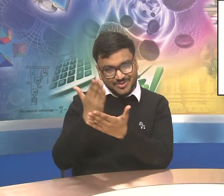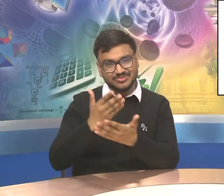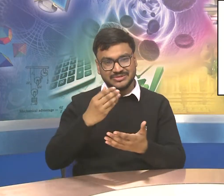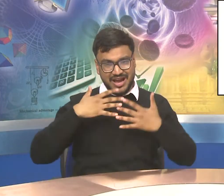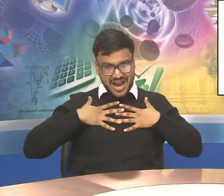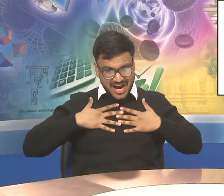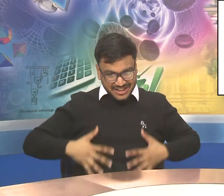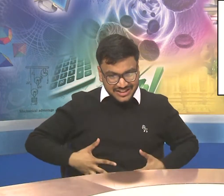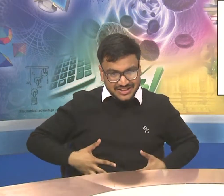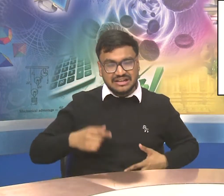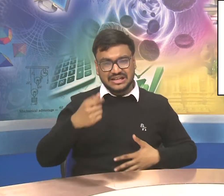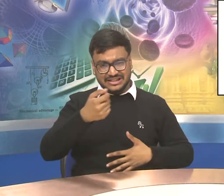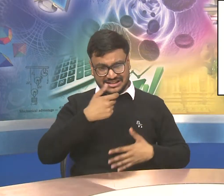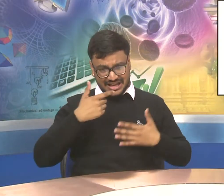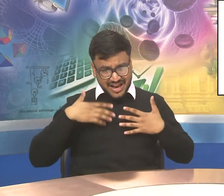professionals like doctors,